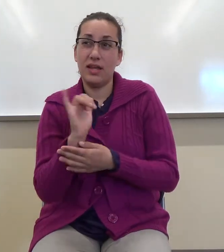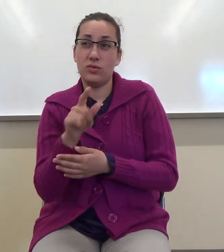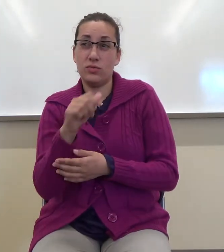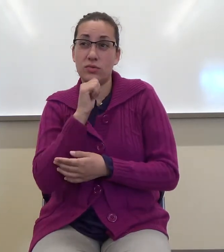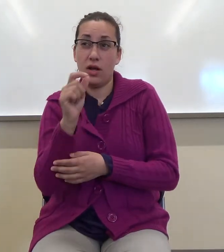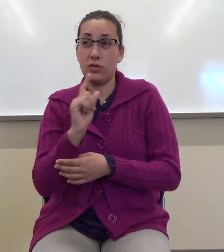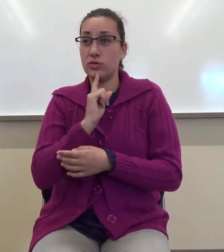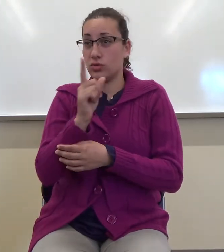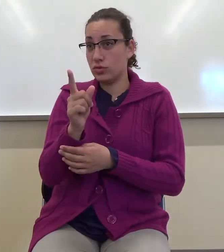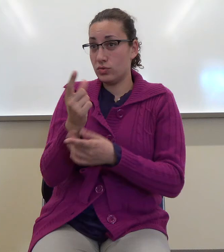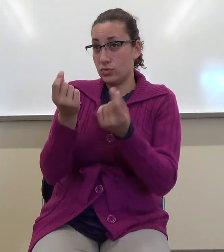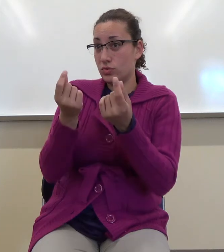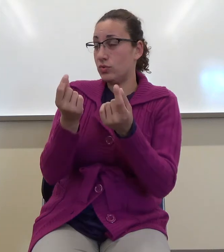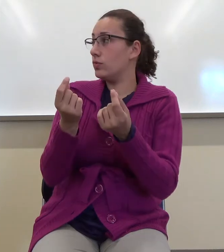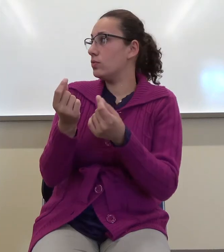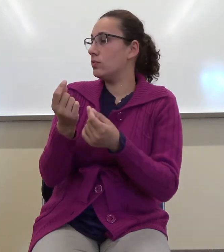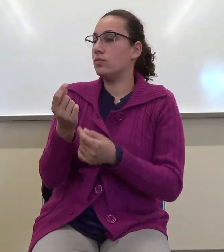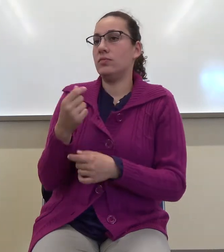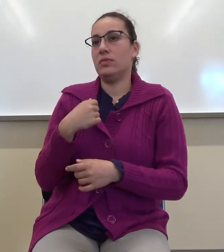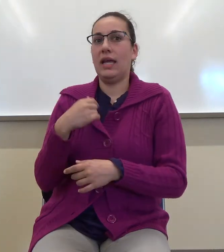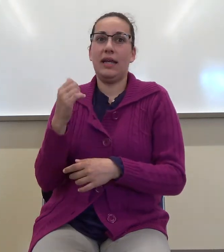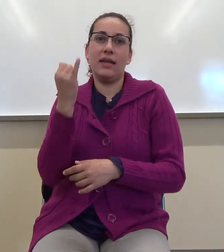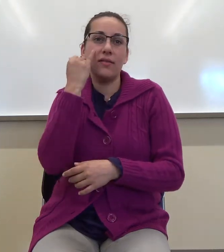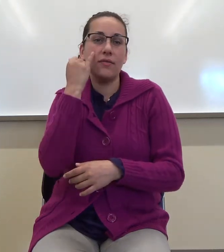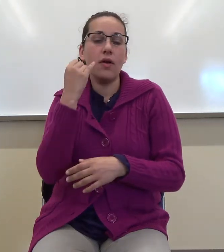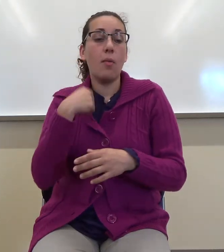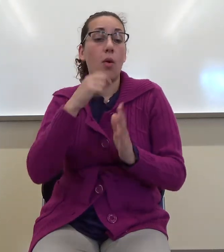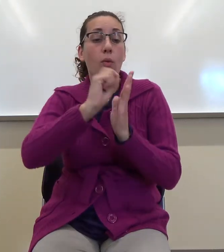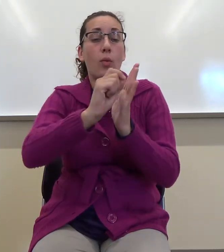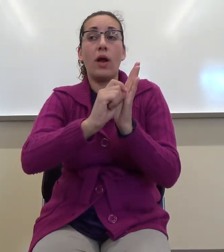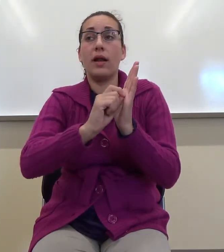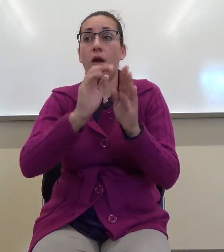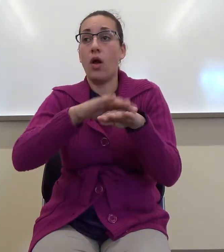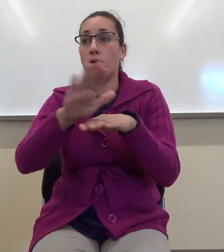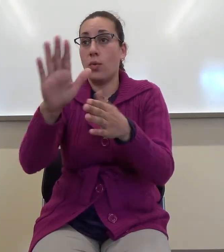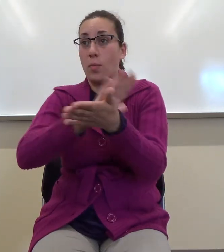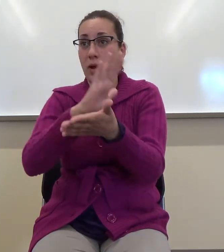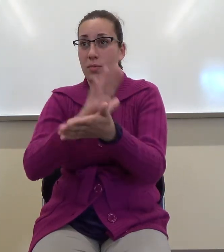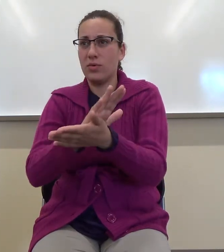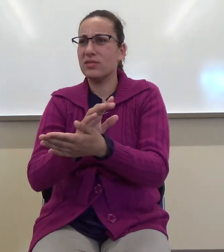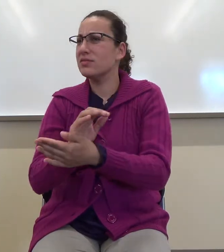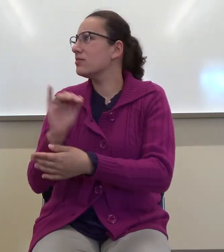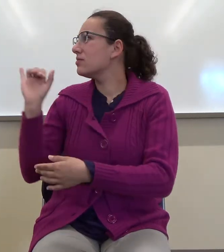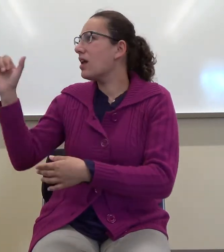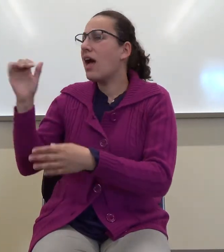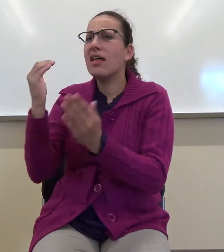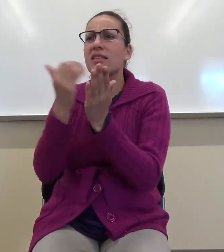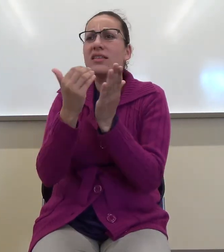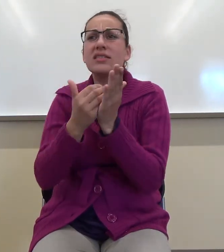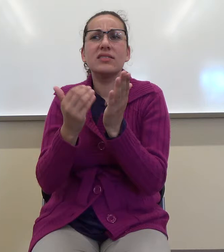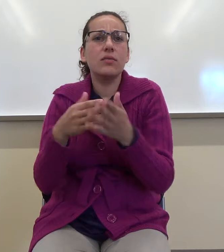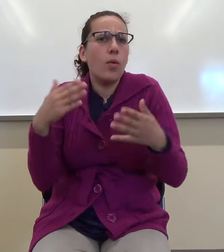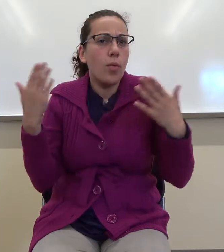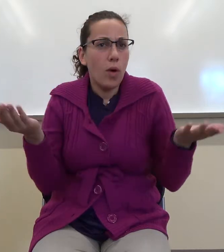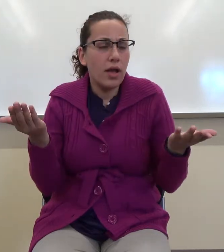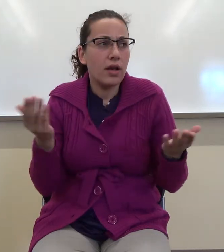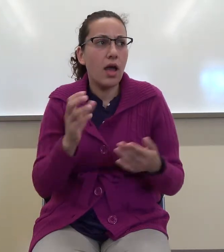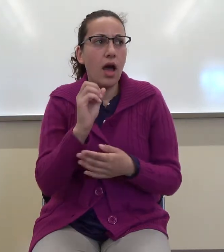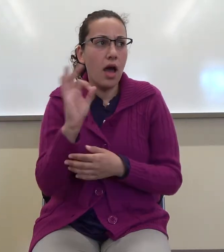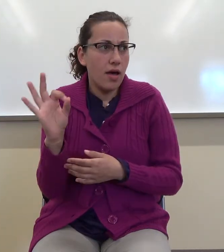writing on your longer paragraphs, what is this a list of, right? I'm always writing that on somebody's